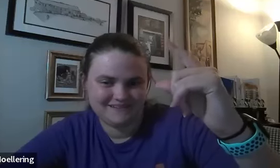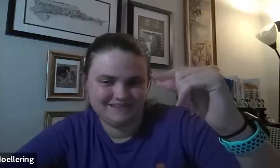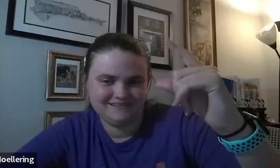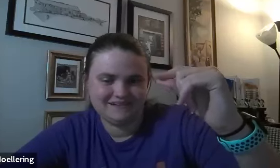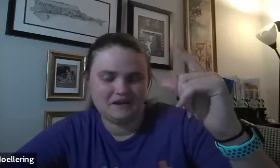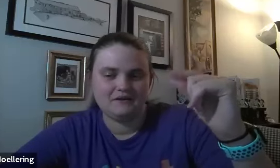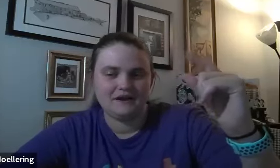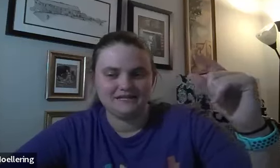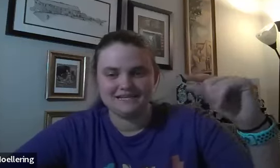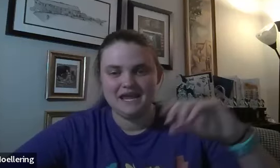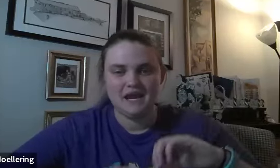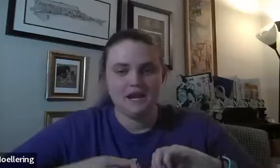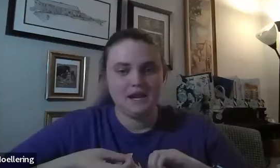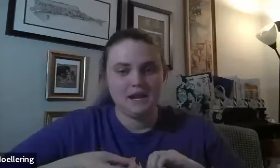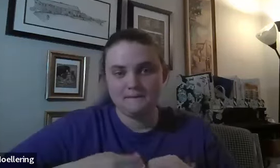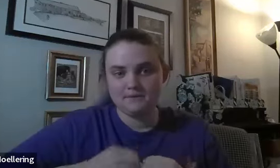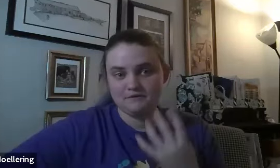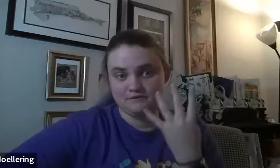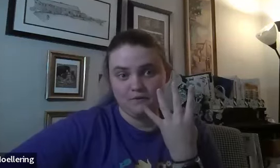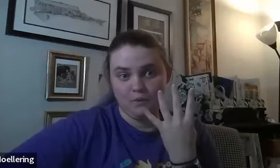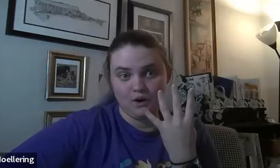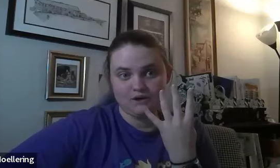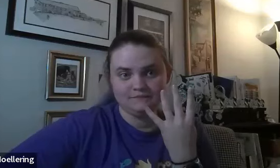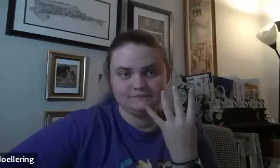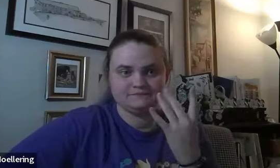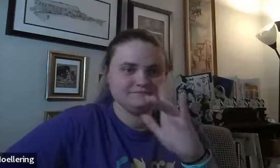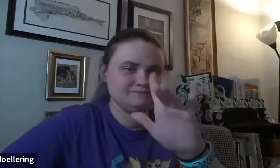good. All right. Number 4.